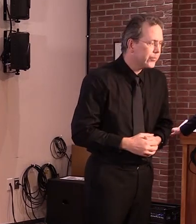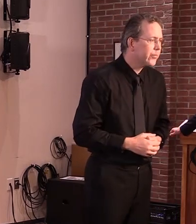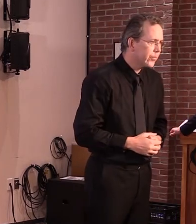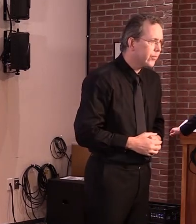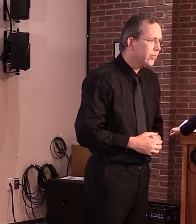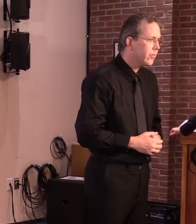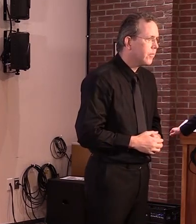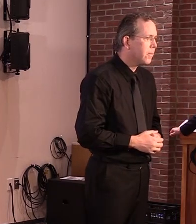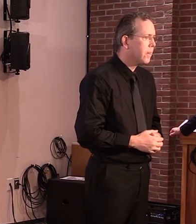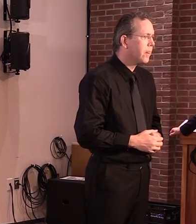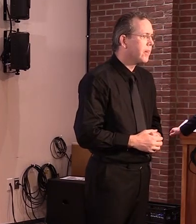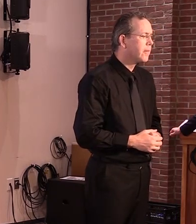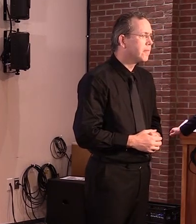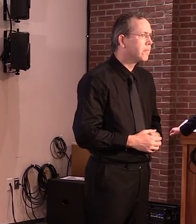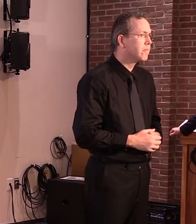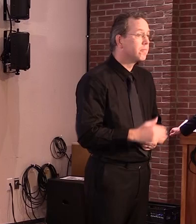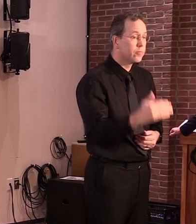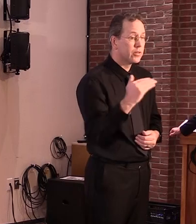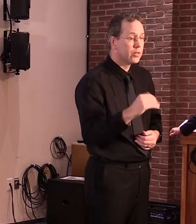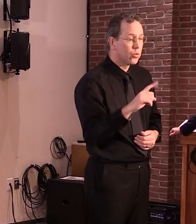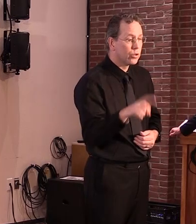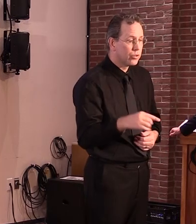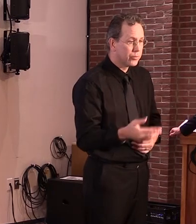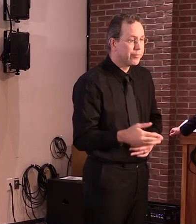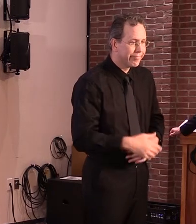Megan, Barton Chronicle.